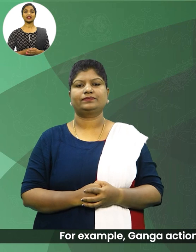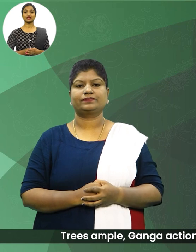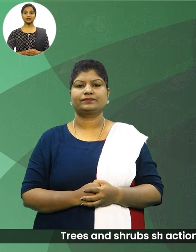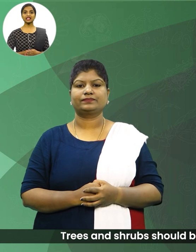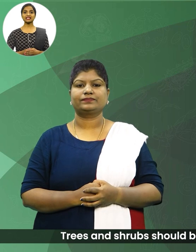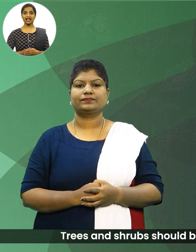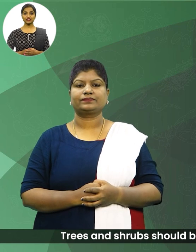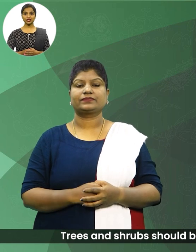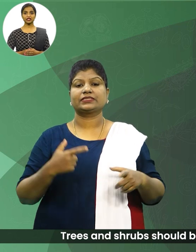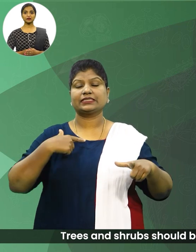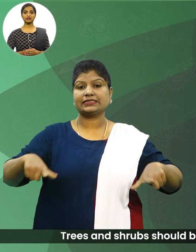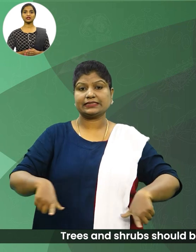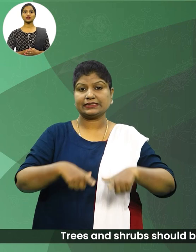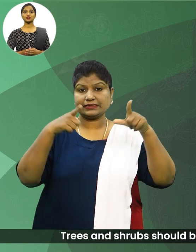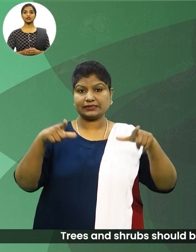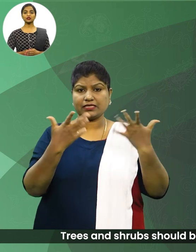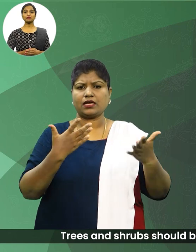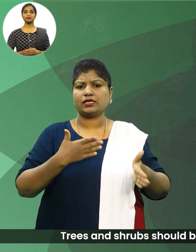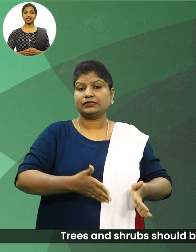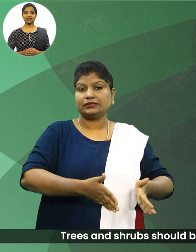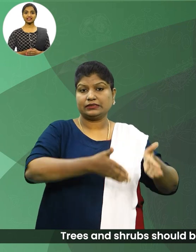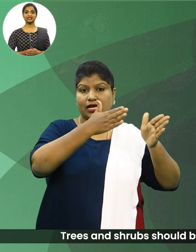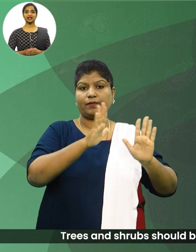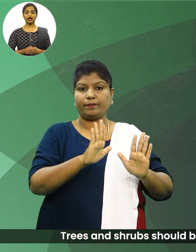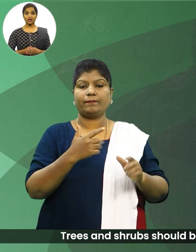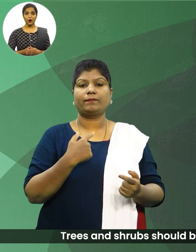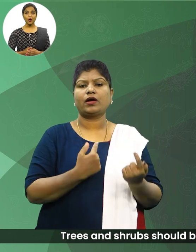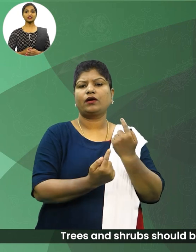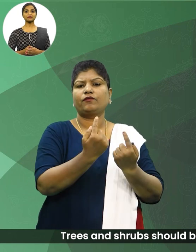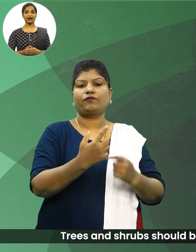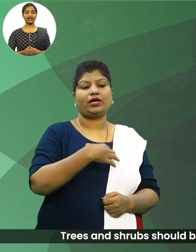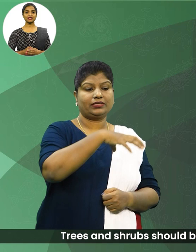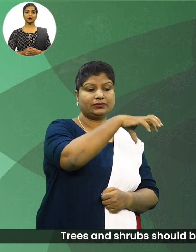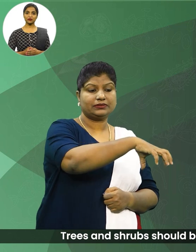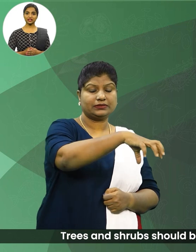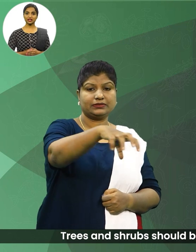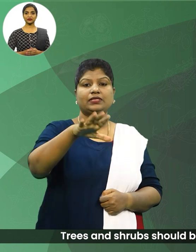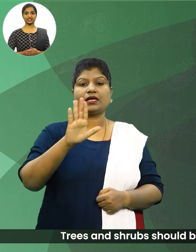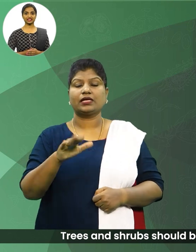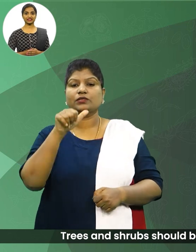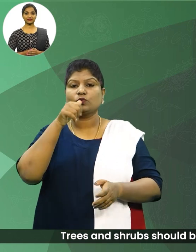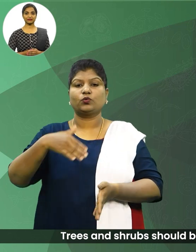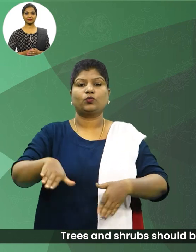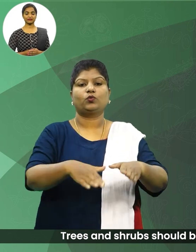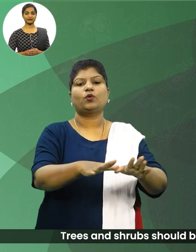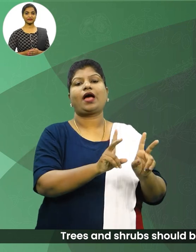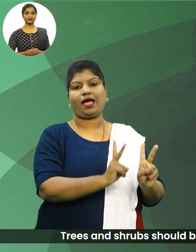Trees and sherbs should be planted along the banks of the rivers.